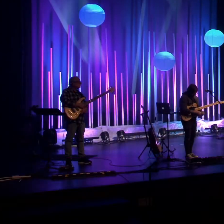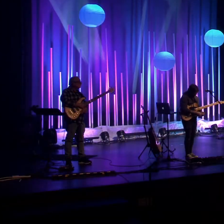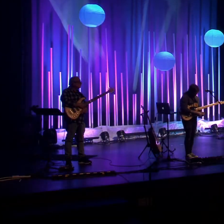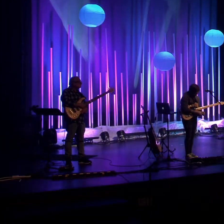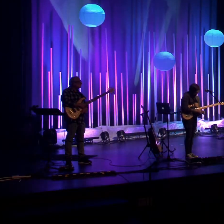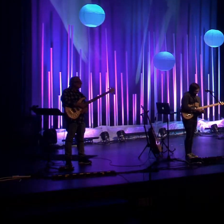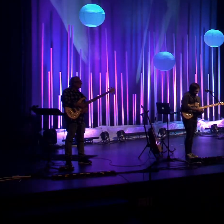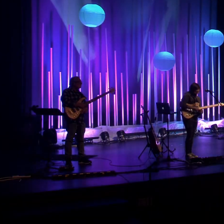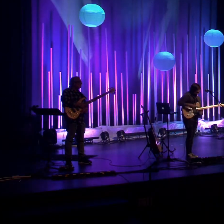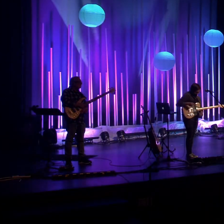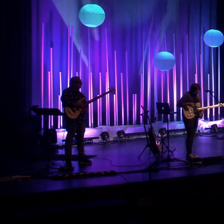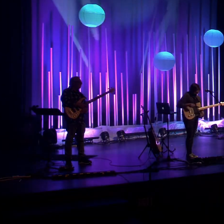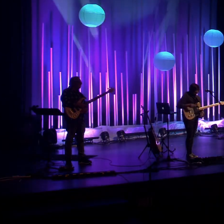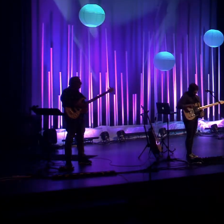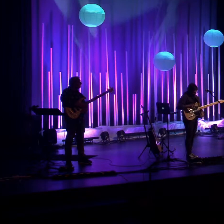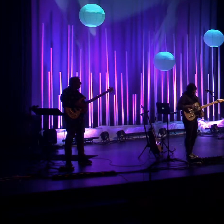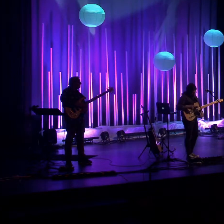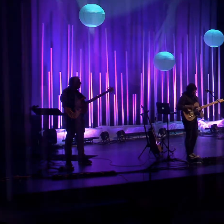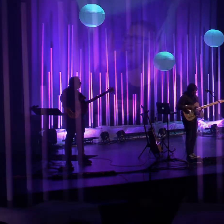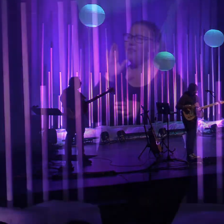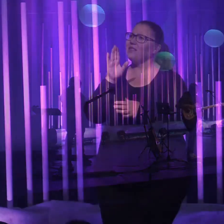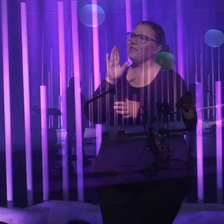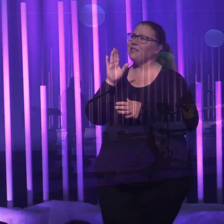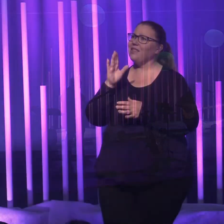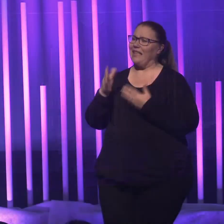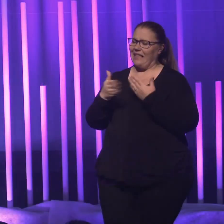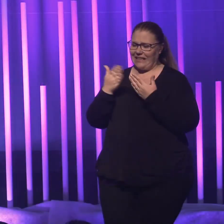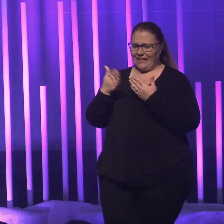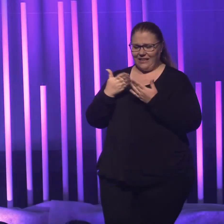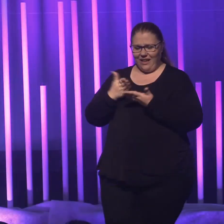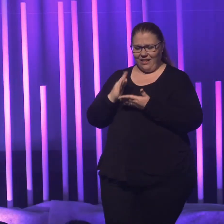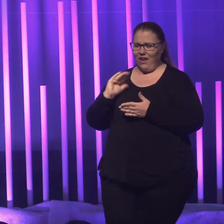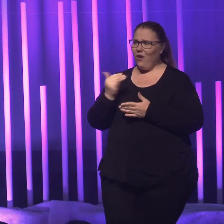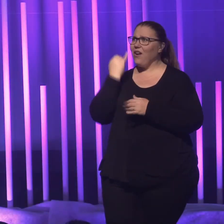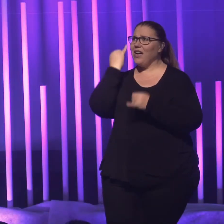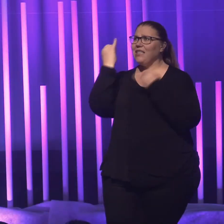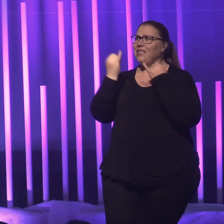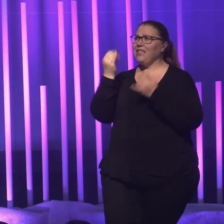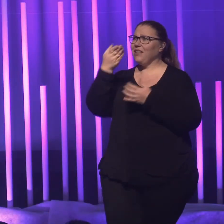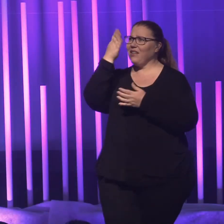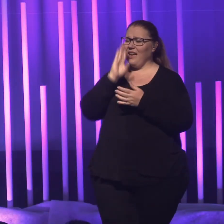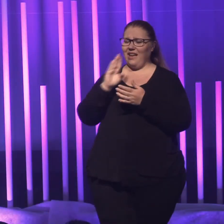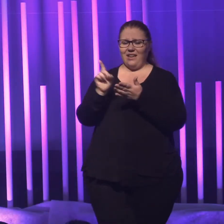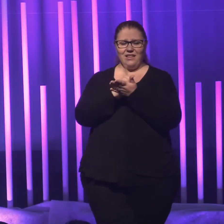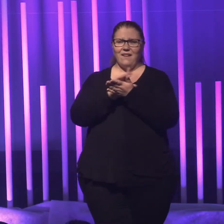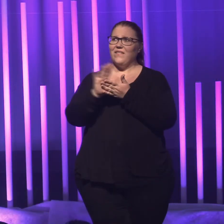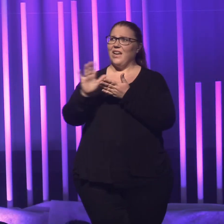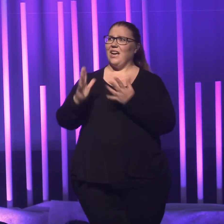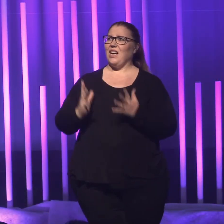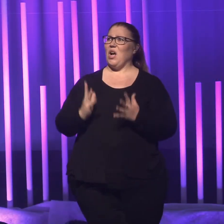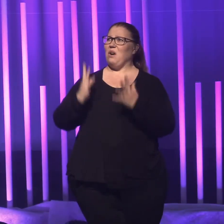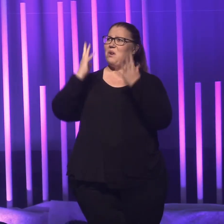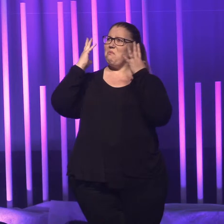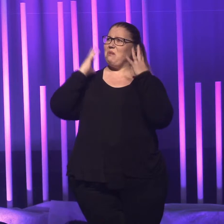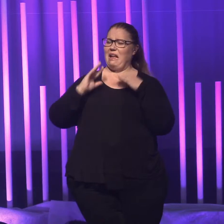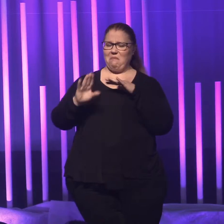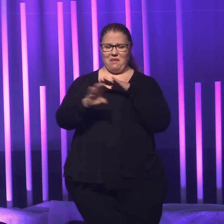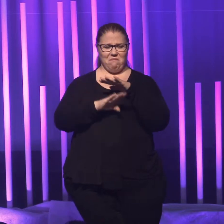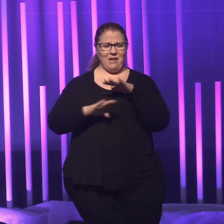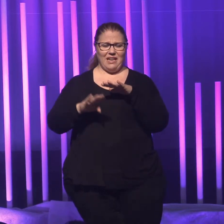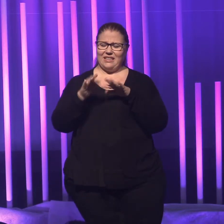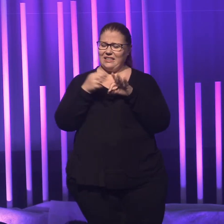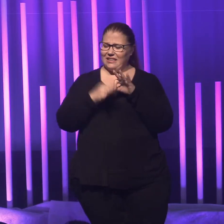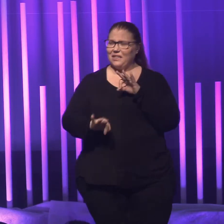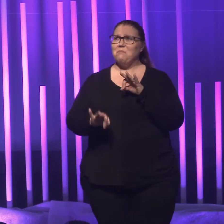Father, sometimes it's easy to let our ideas of God and the divine overwhelm the basic,